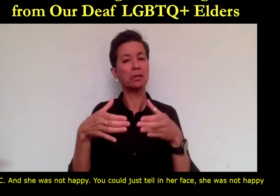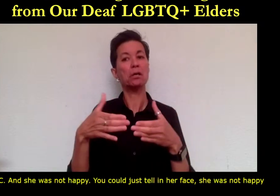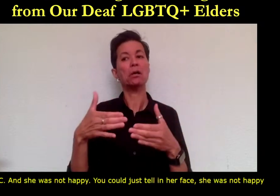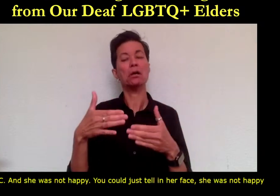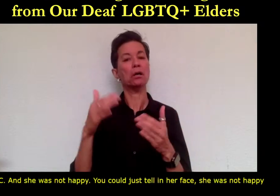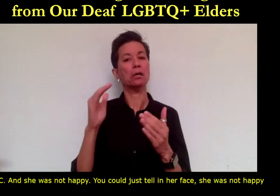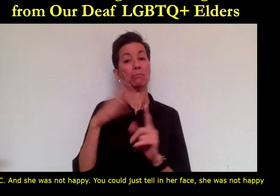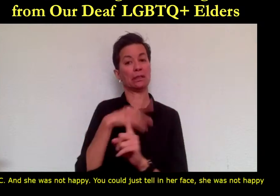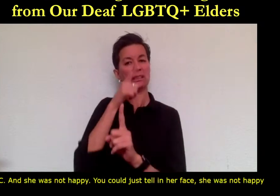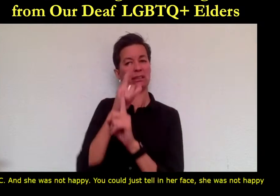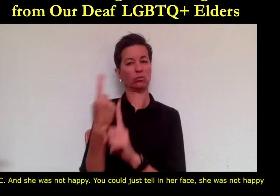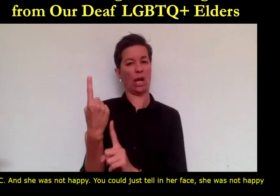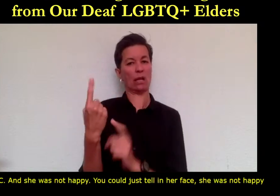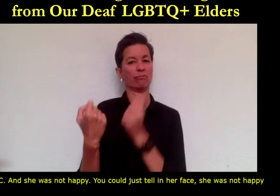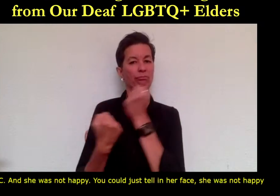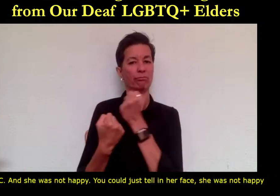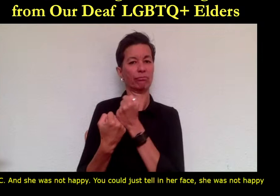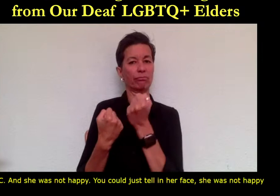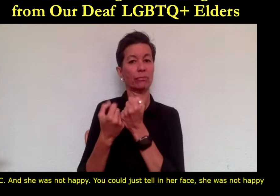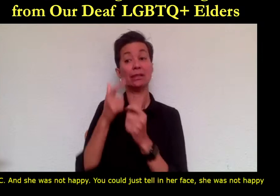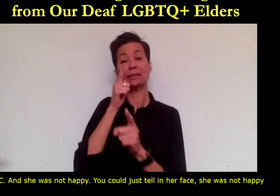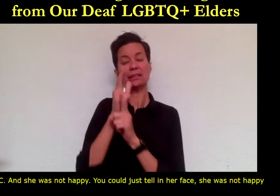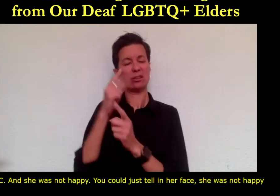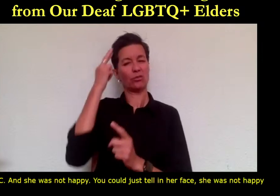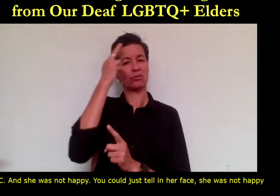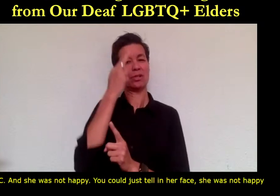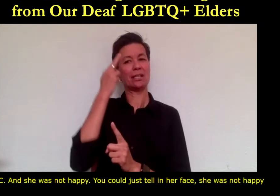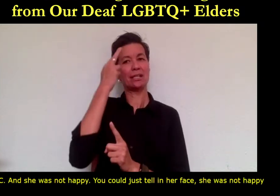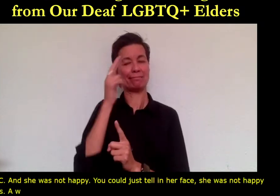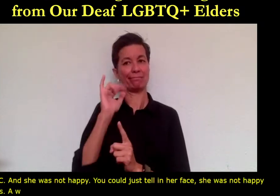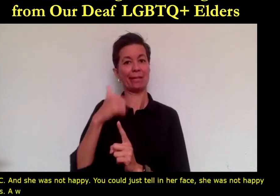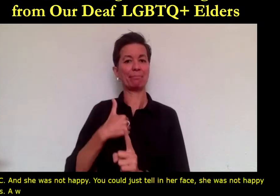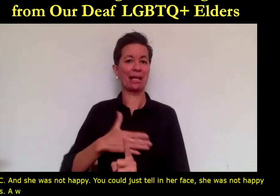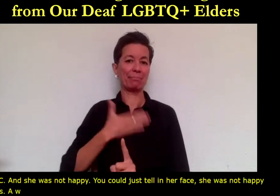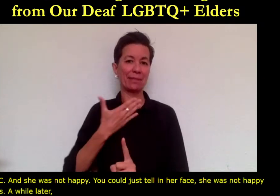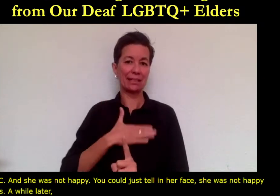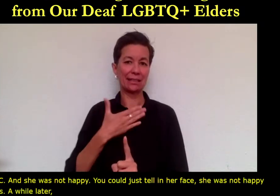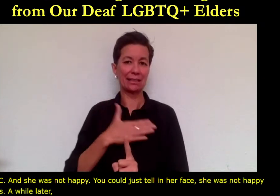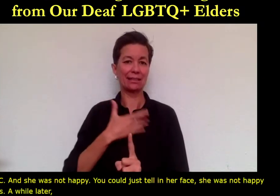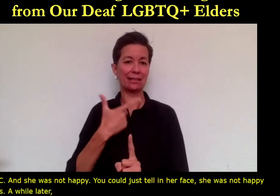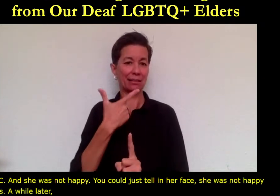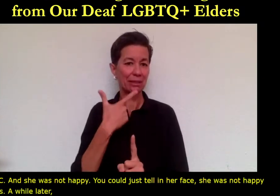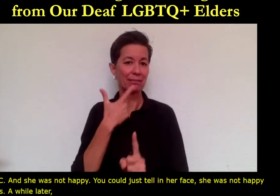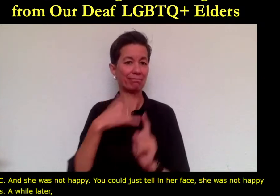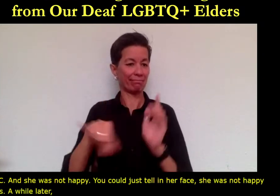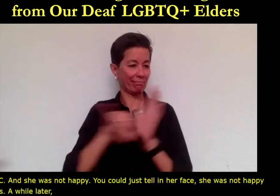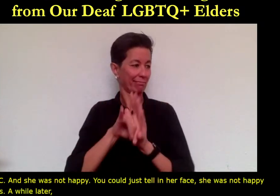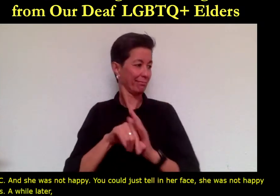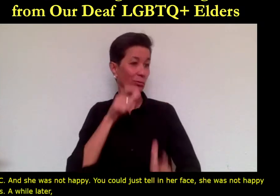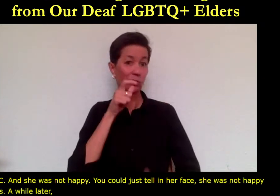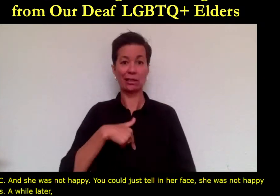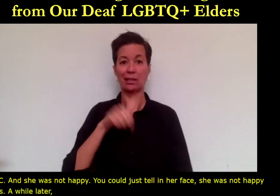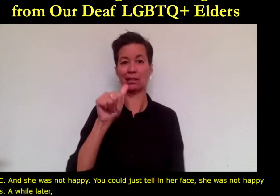a while later my family got together my sister was very supportive and she realized that i was happy